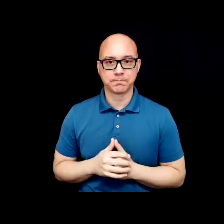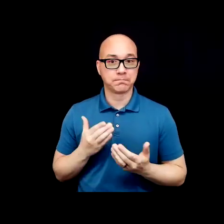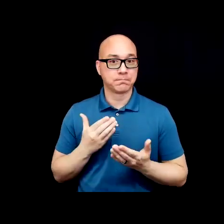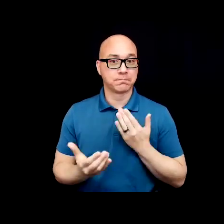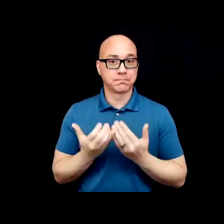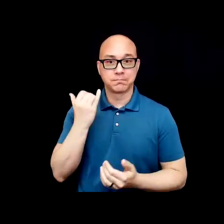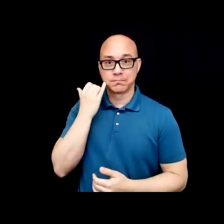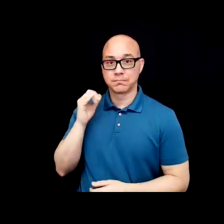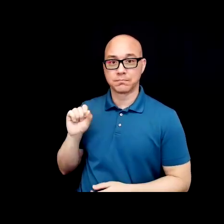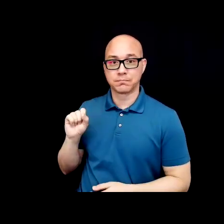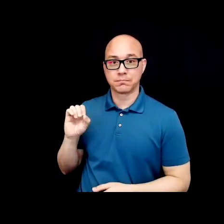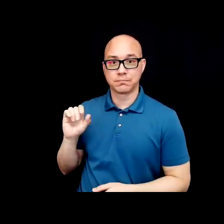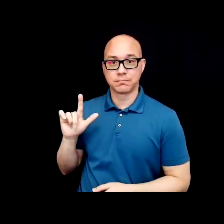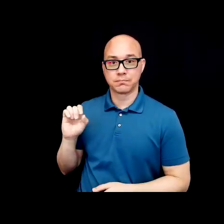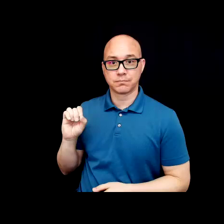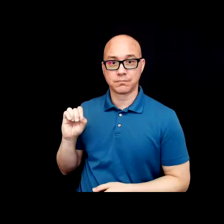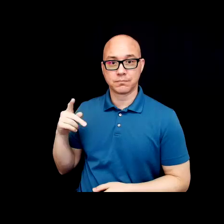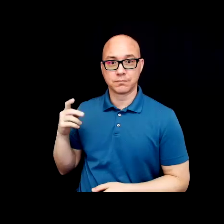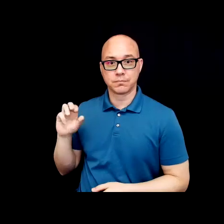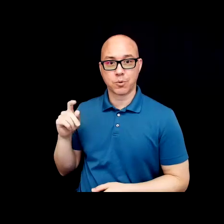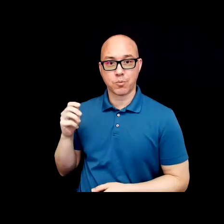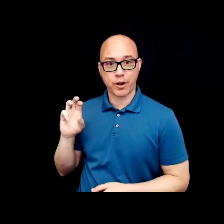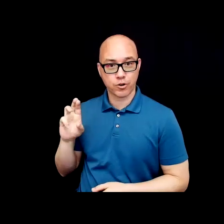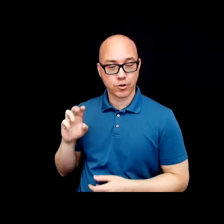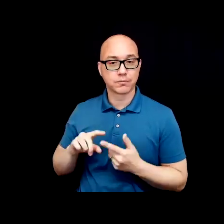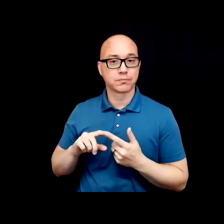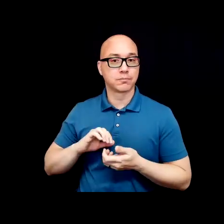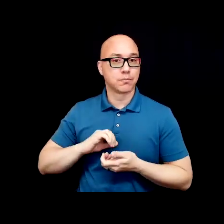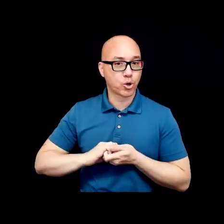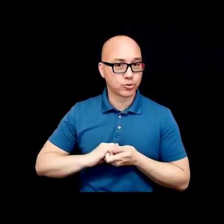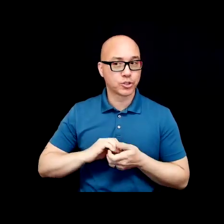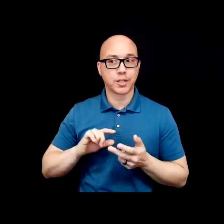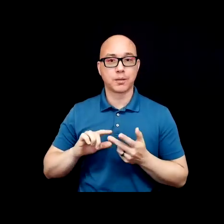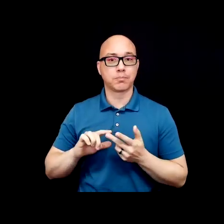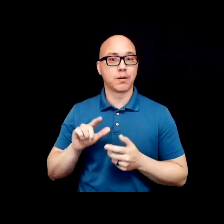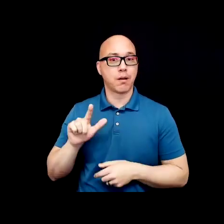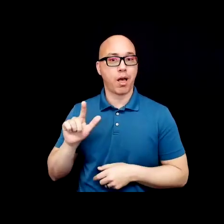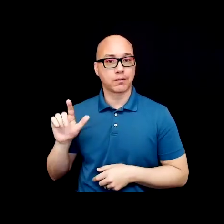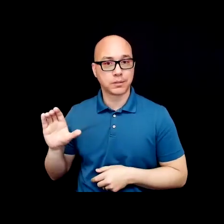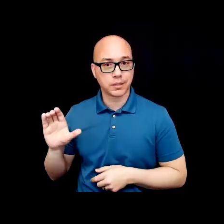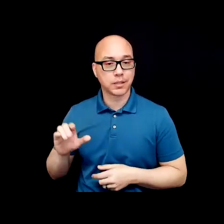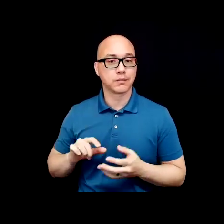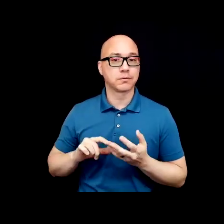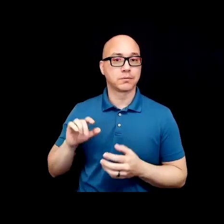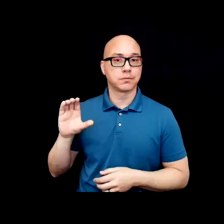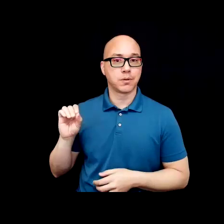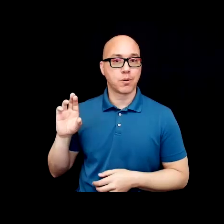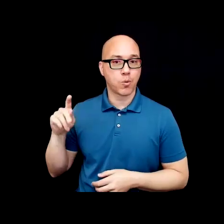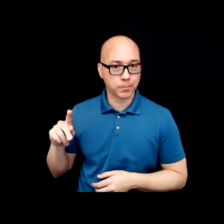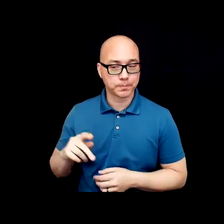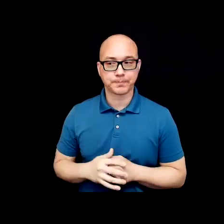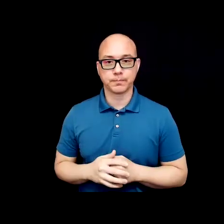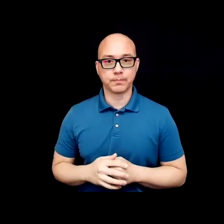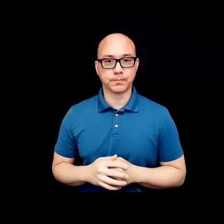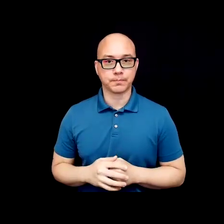sole proprietor or a partnership, or a limited liability company or a corporation. There's a